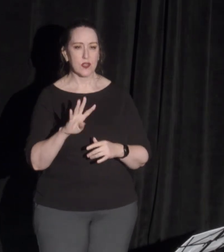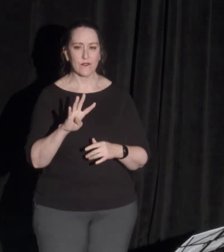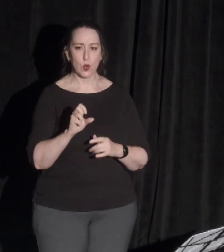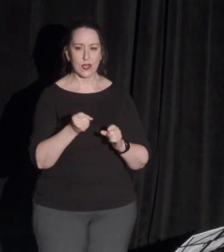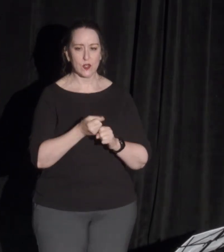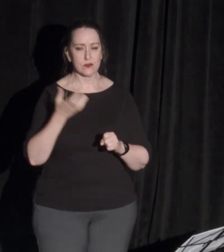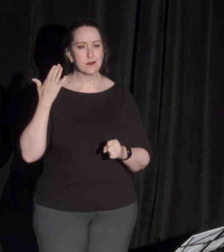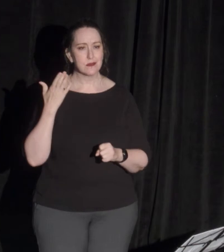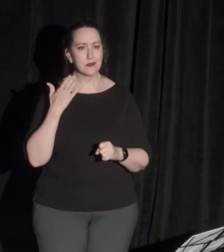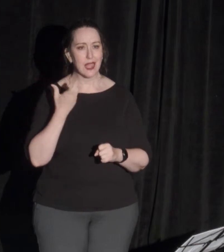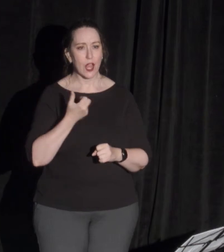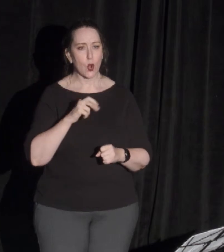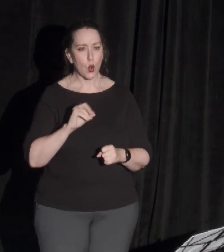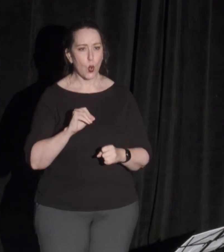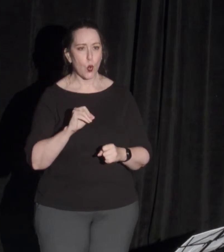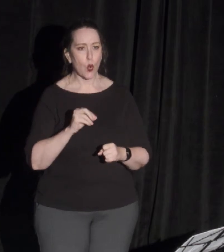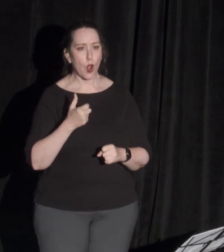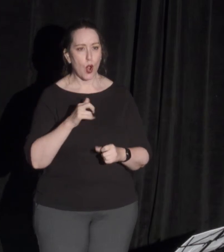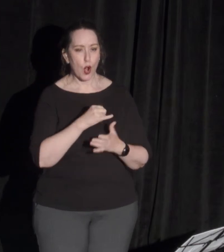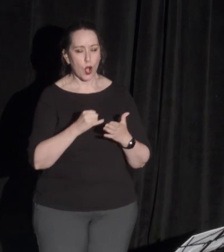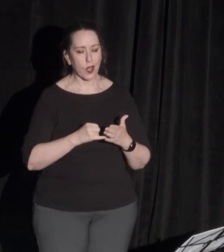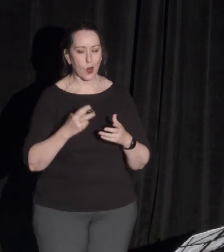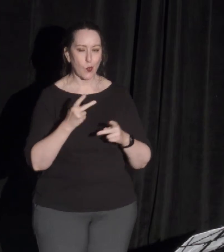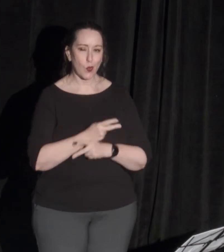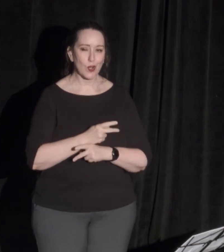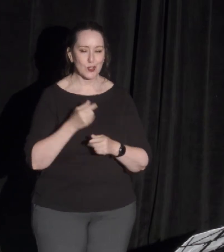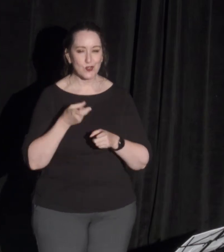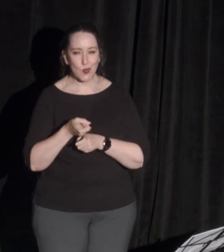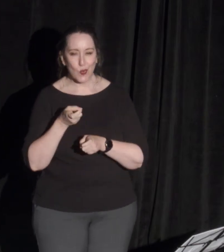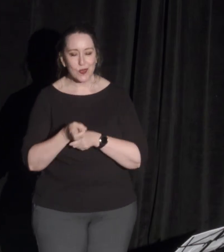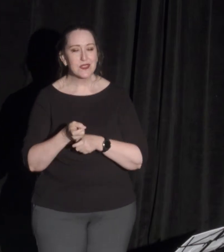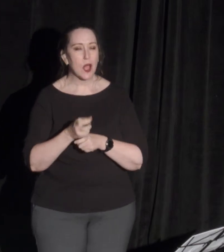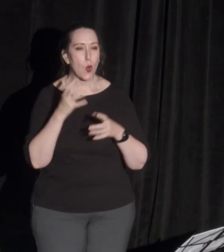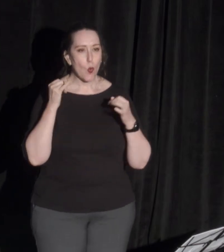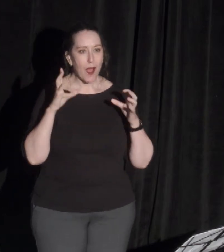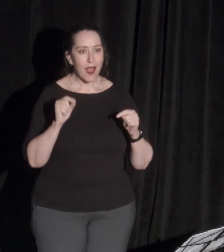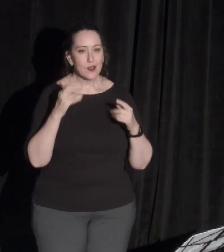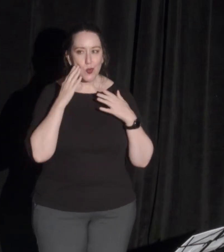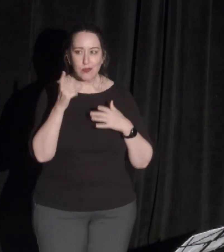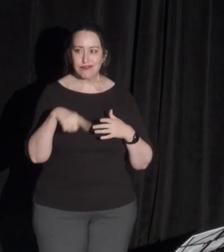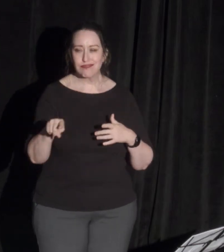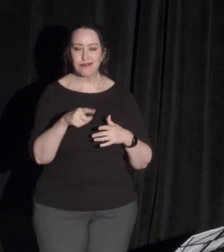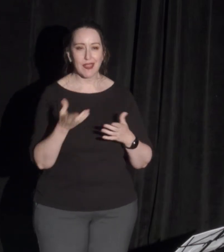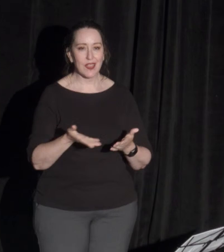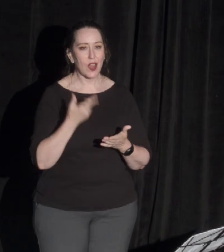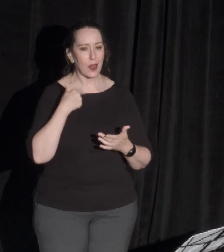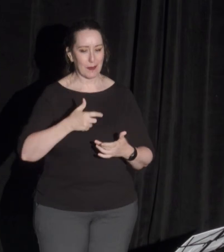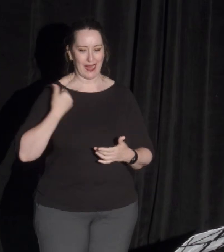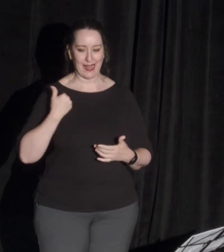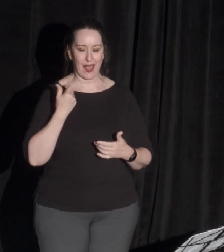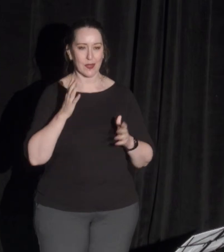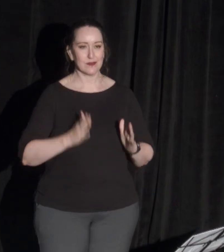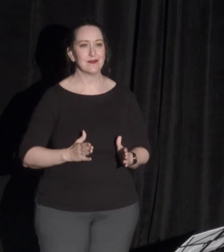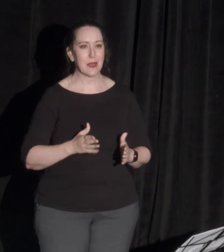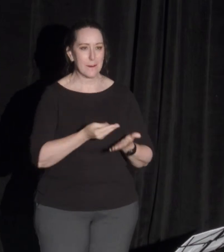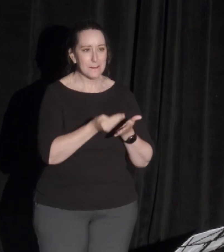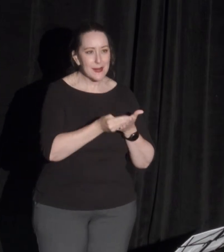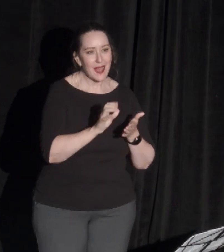terrible art and worse jokes. It's wild to know that some of you were around back then and kept my young self afloat by buying that artwork. And